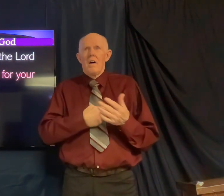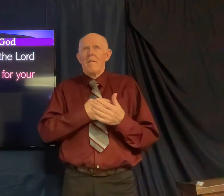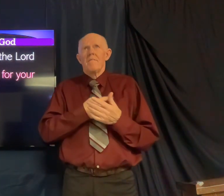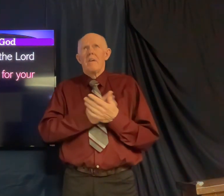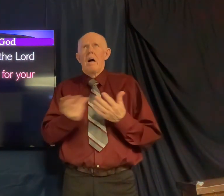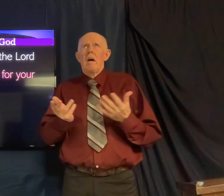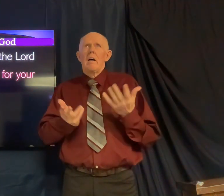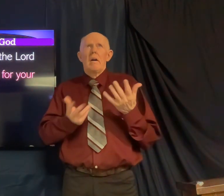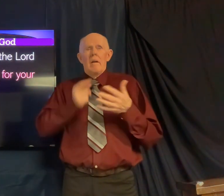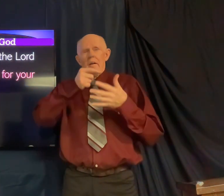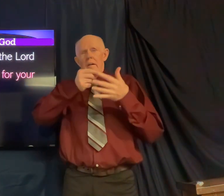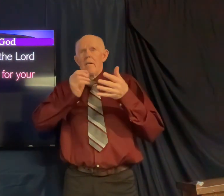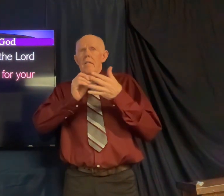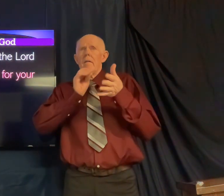Do you fail?